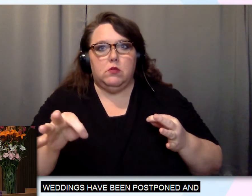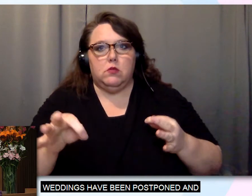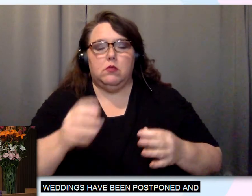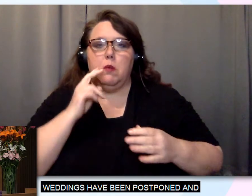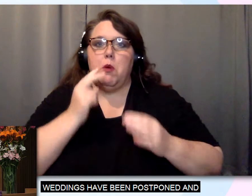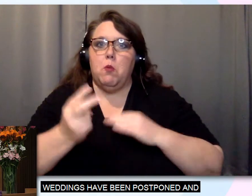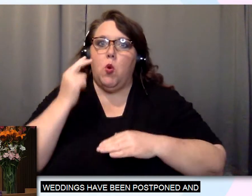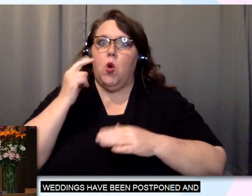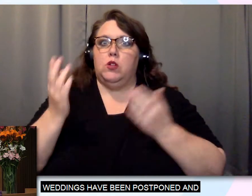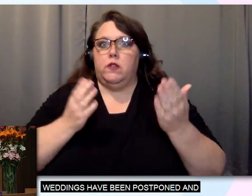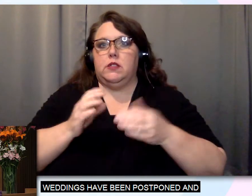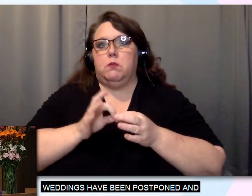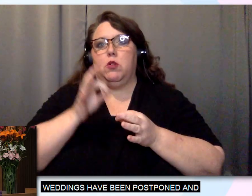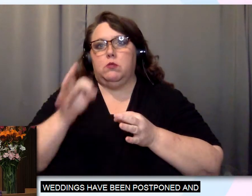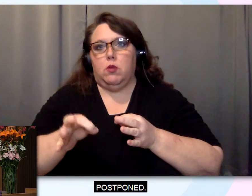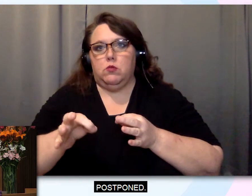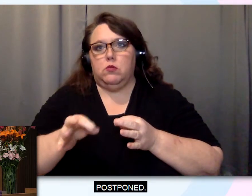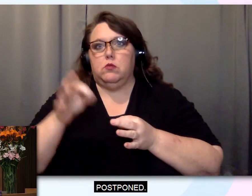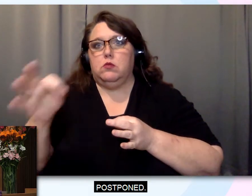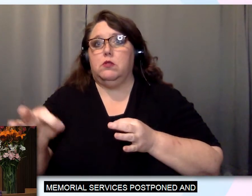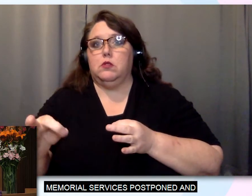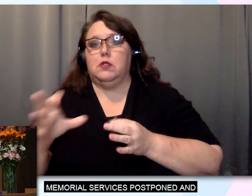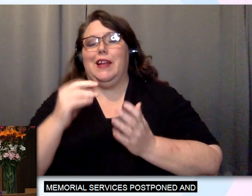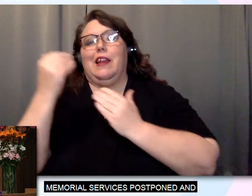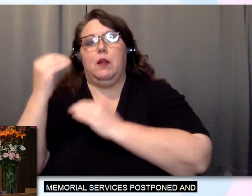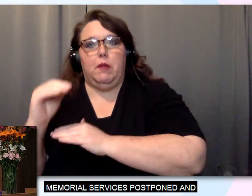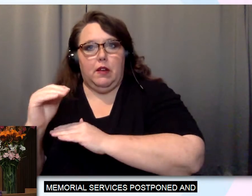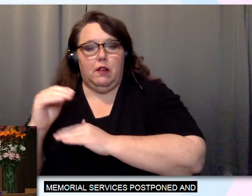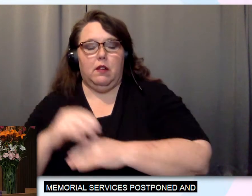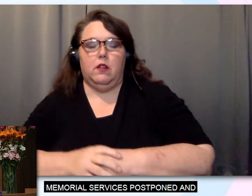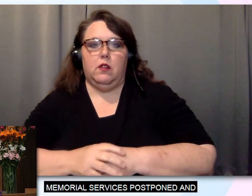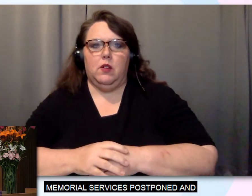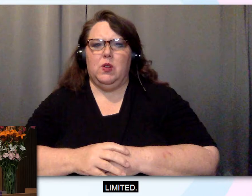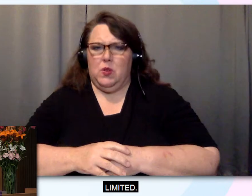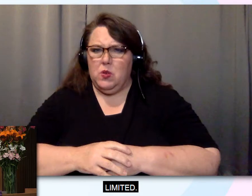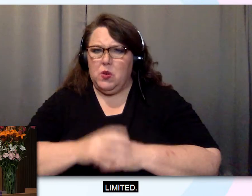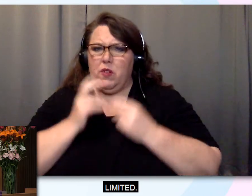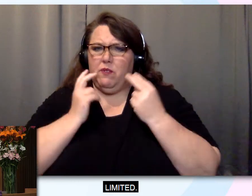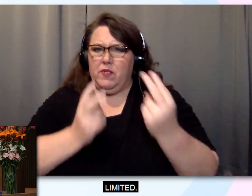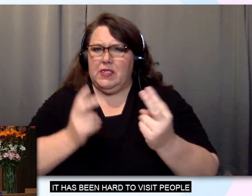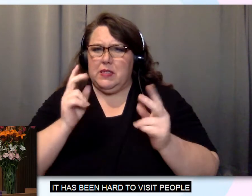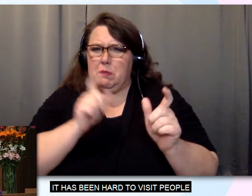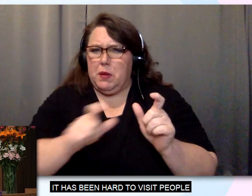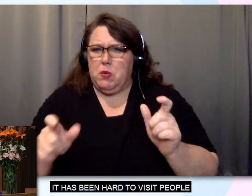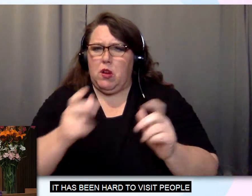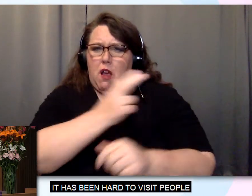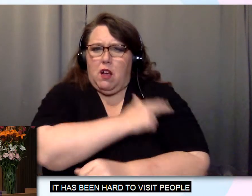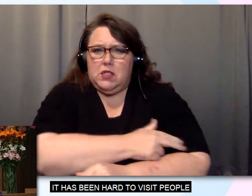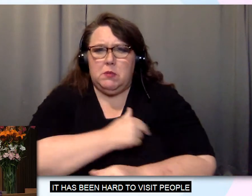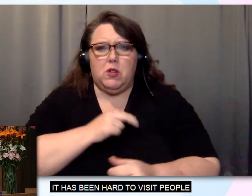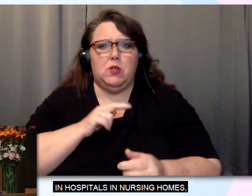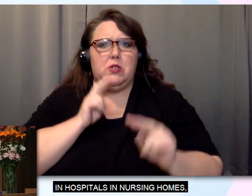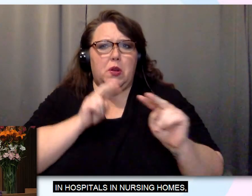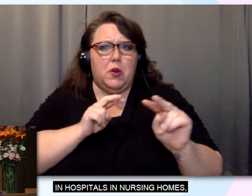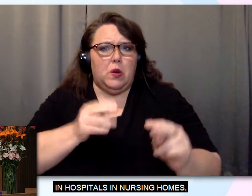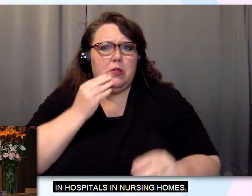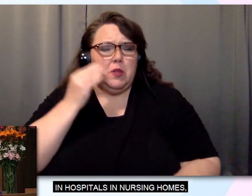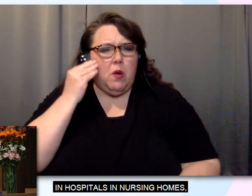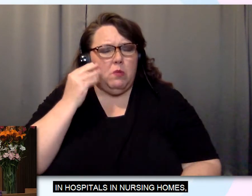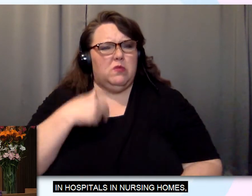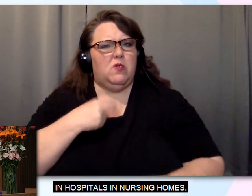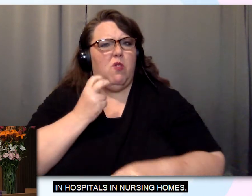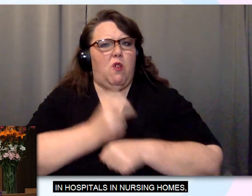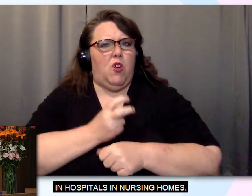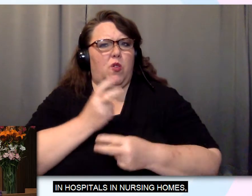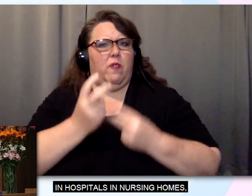postponed and postponed, memorial services postponed and limited. And it's been hard to visit people in hospitals and nursing